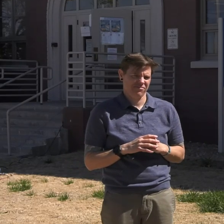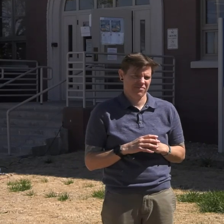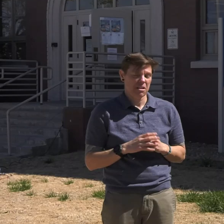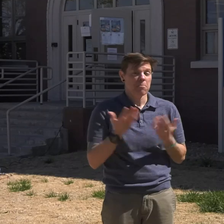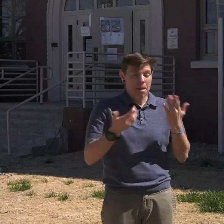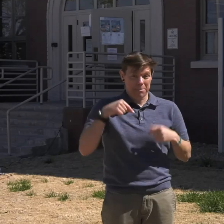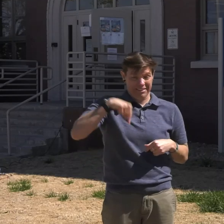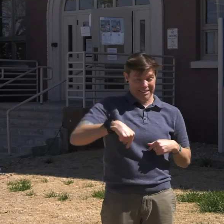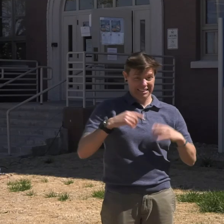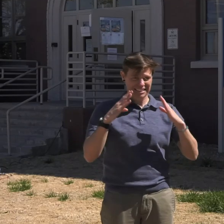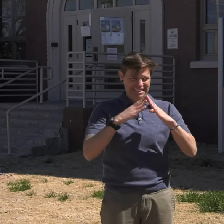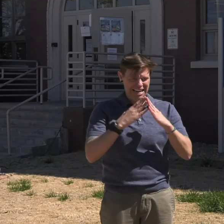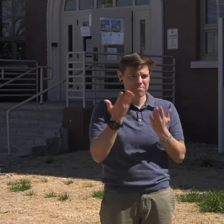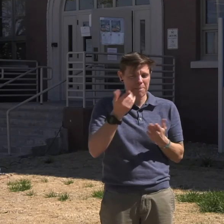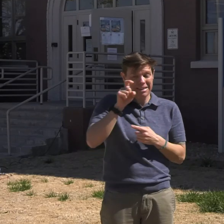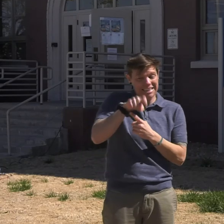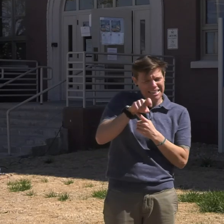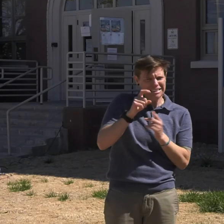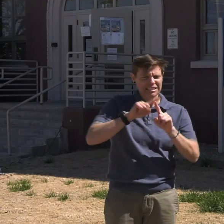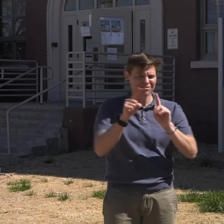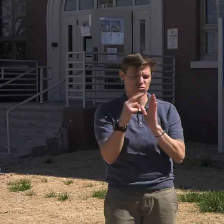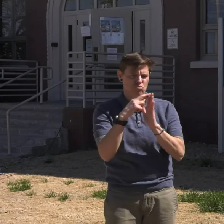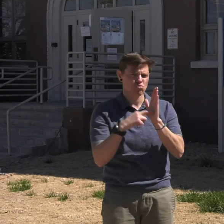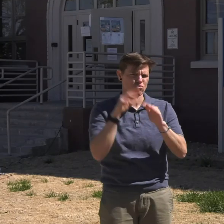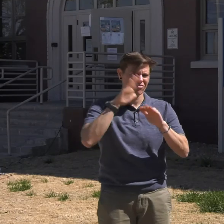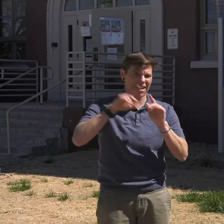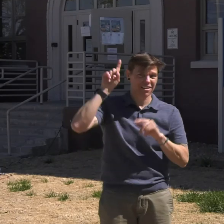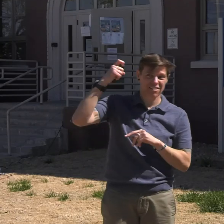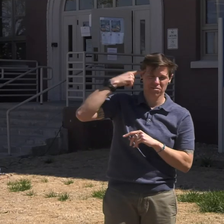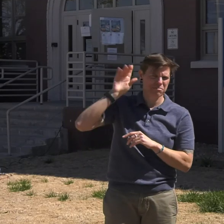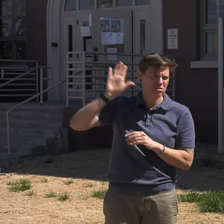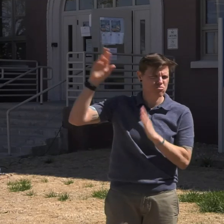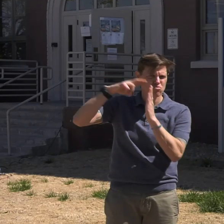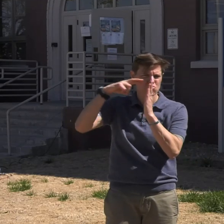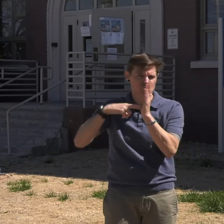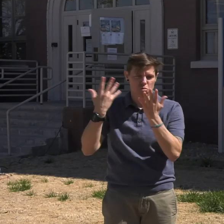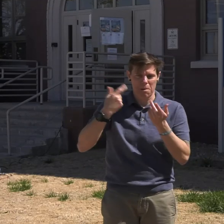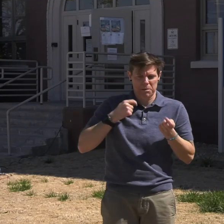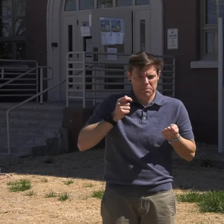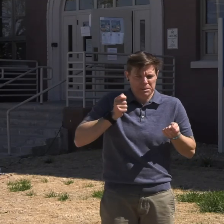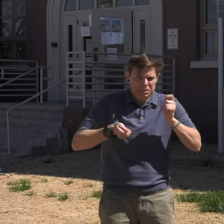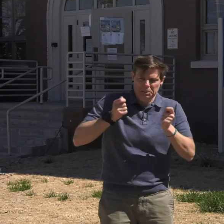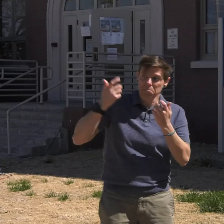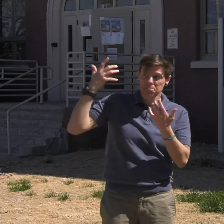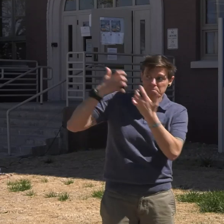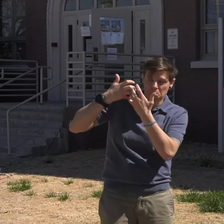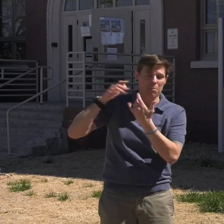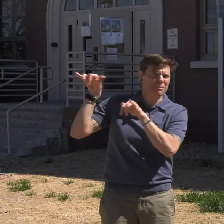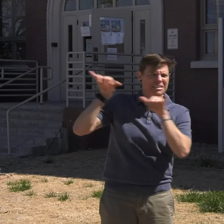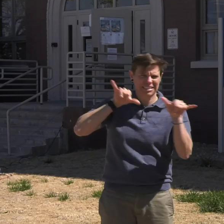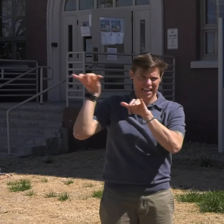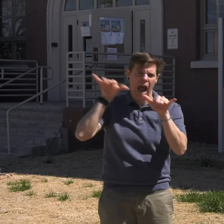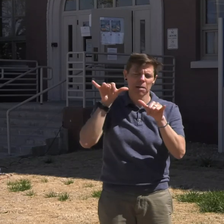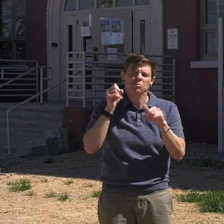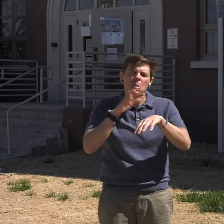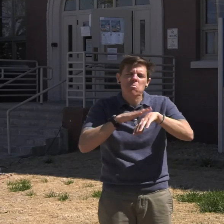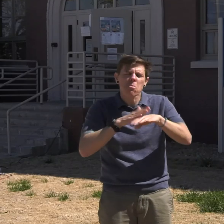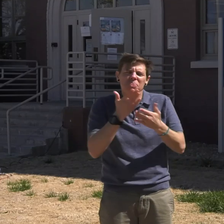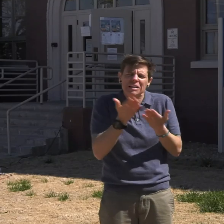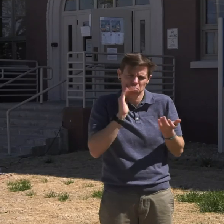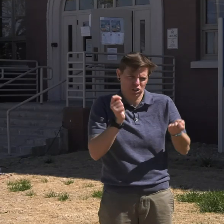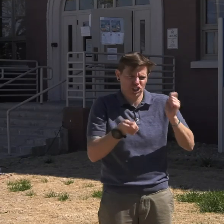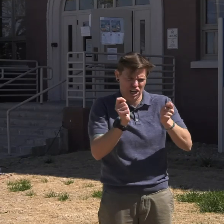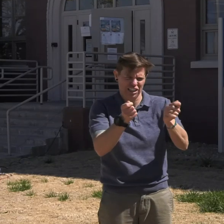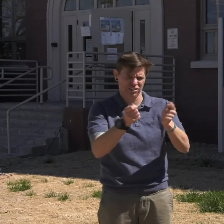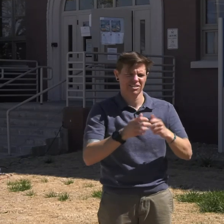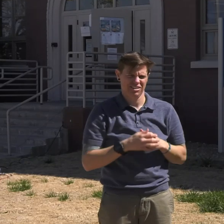either direction. That's absolutely true in either direction. But I do want to mention that because, again, of the fact that our city